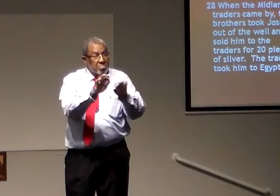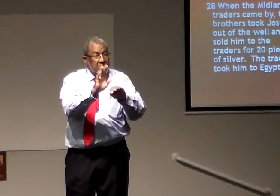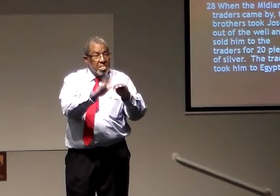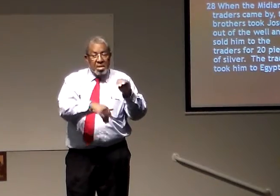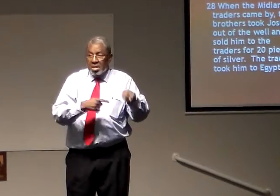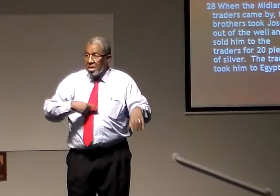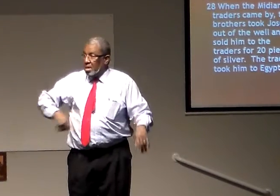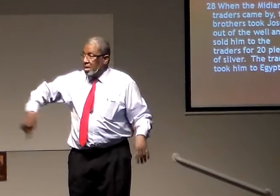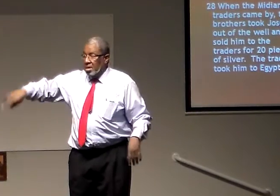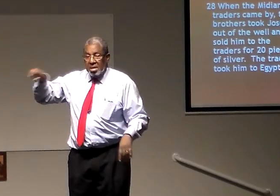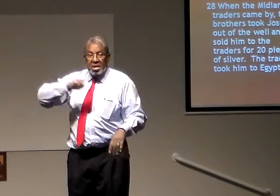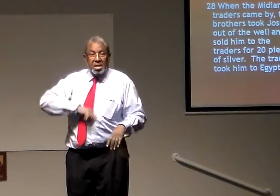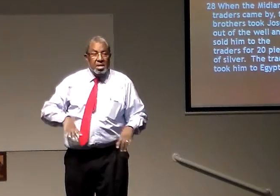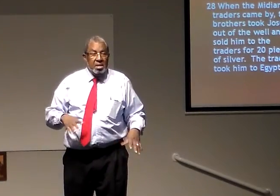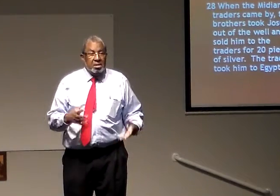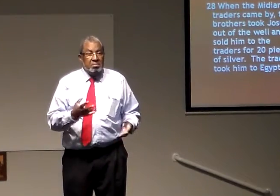thinking for no, come on.